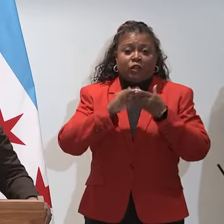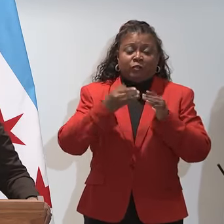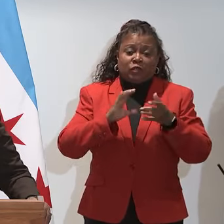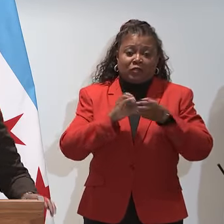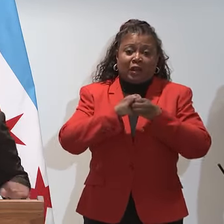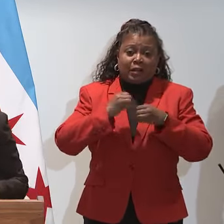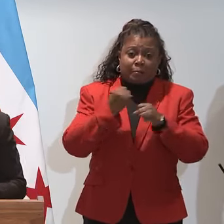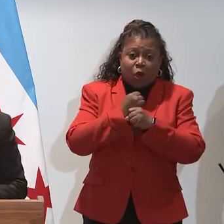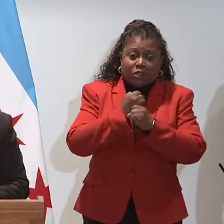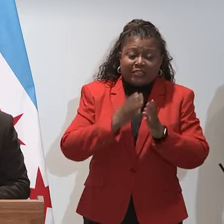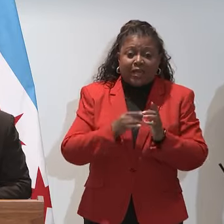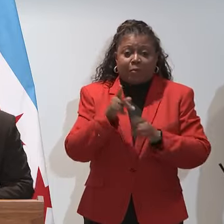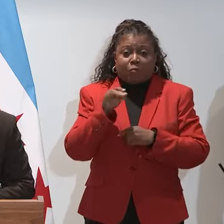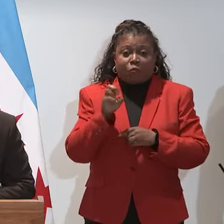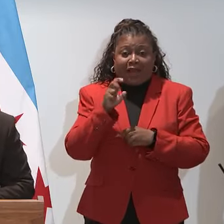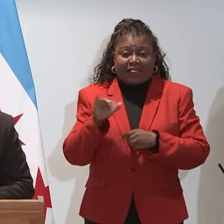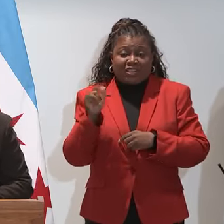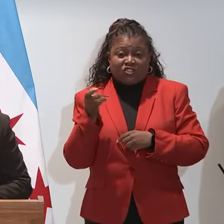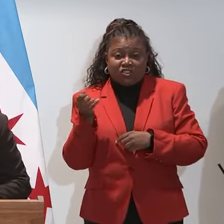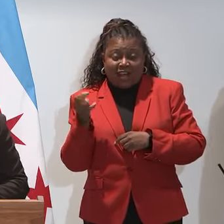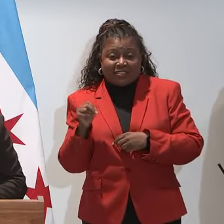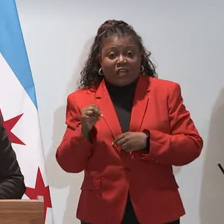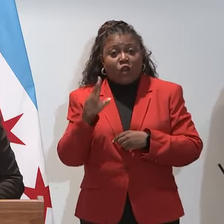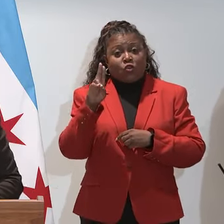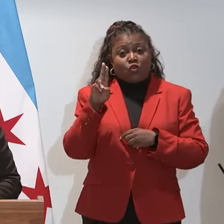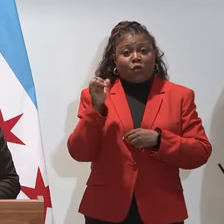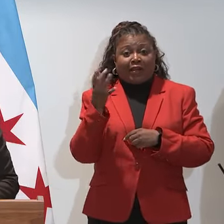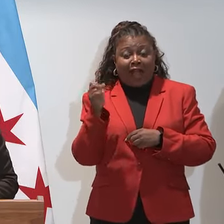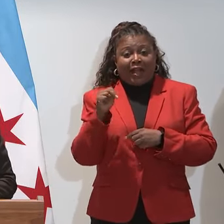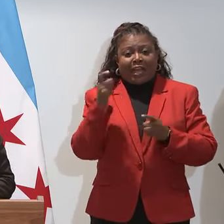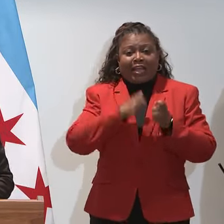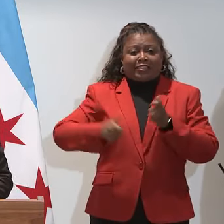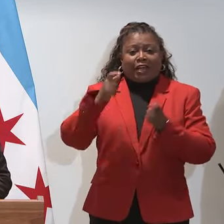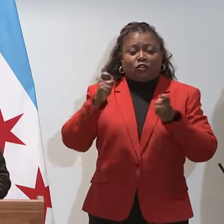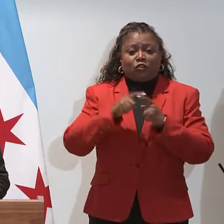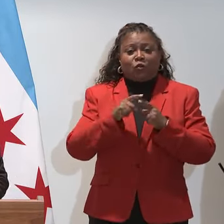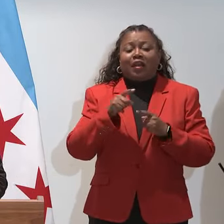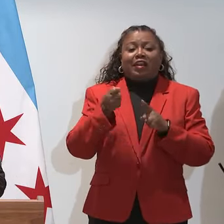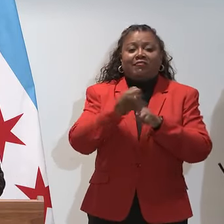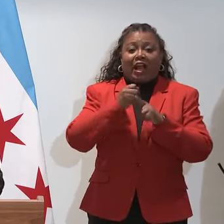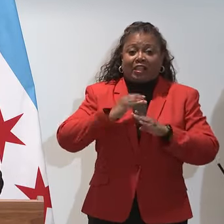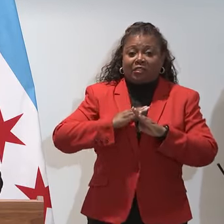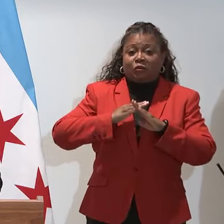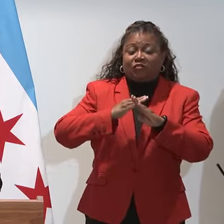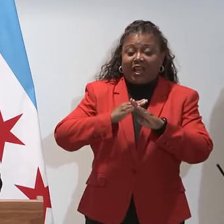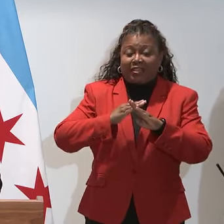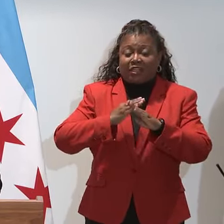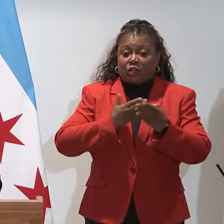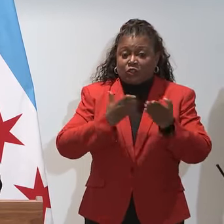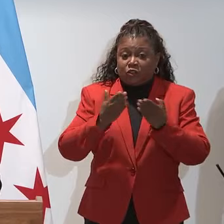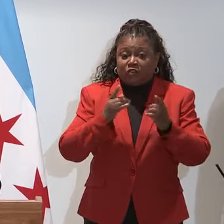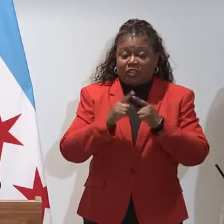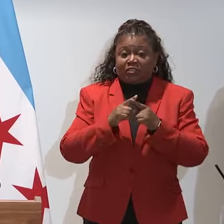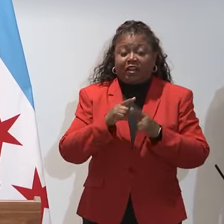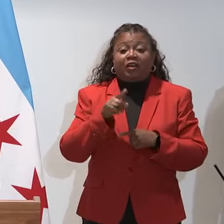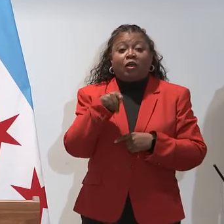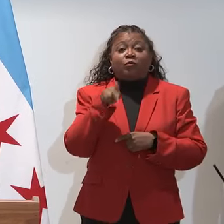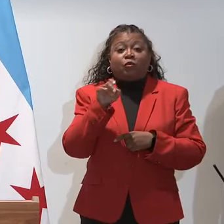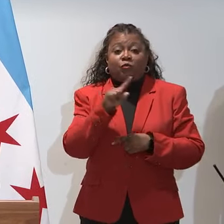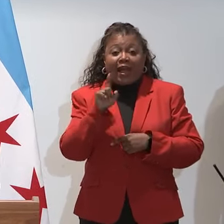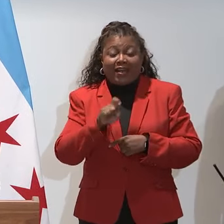Strategic Partnerships Bradley Johnson, UConn Executive Director of Violence Prevention Services Francisco